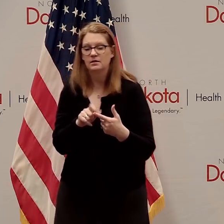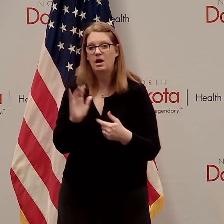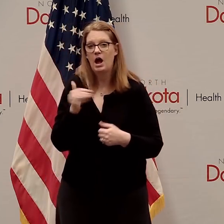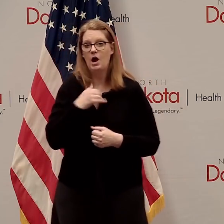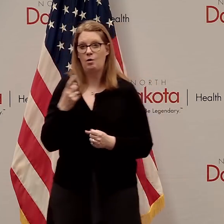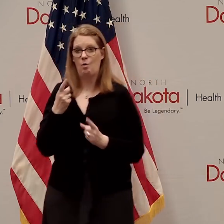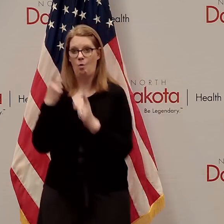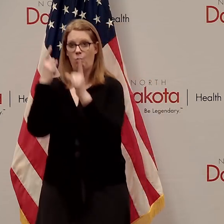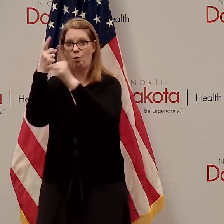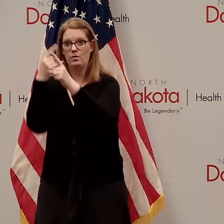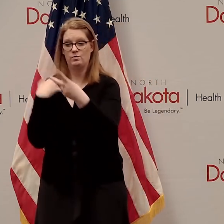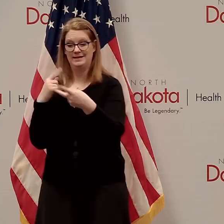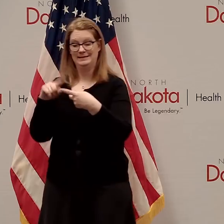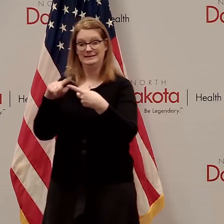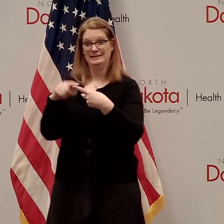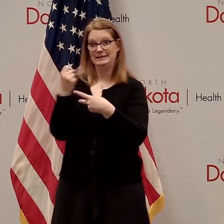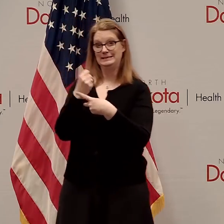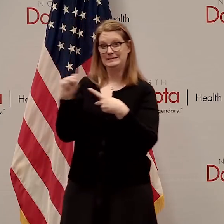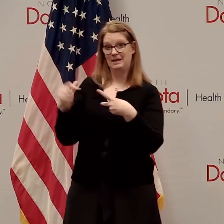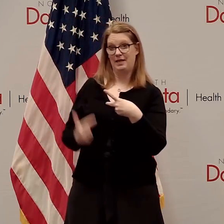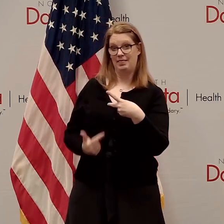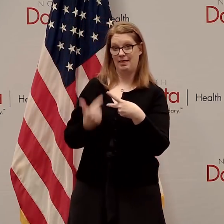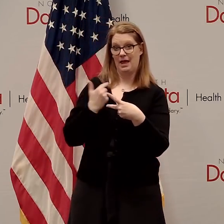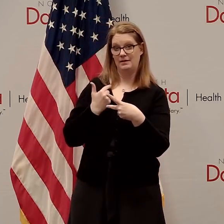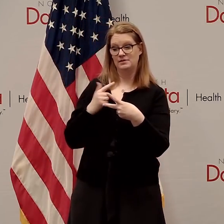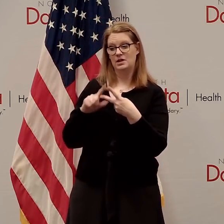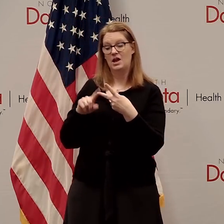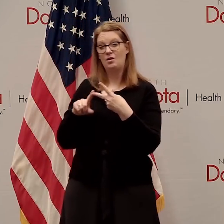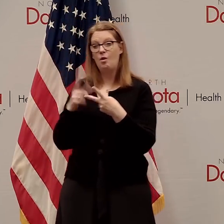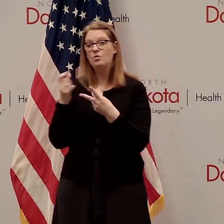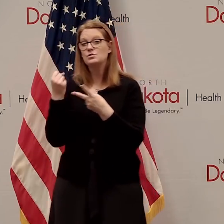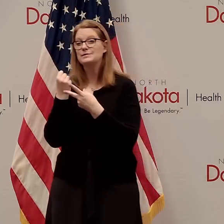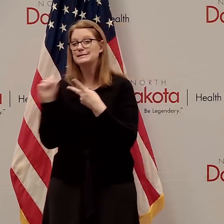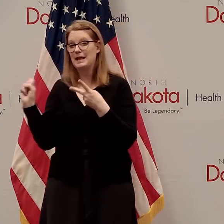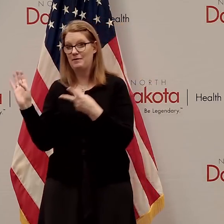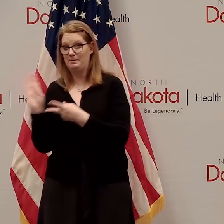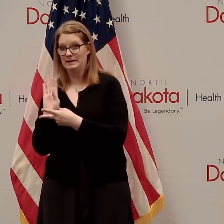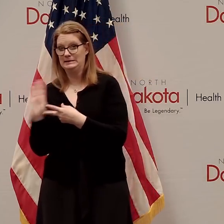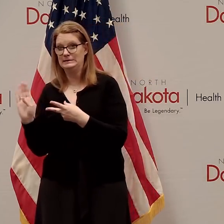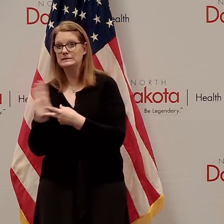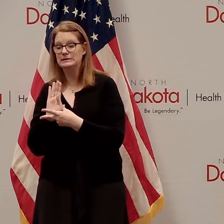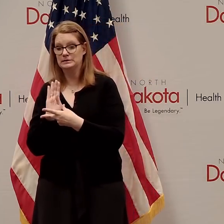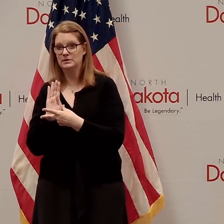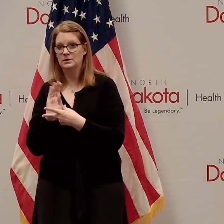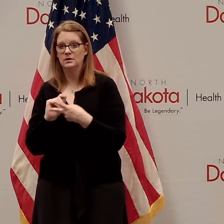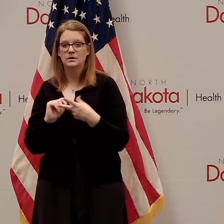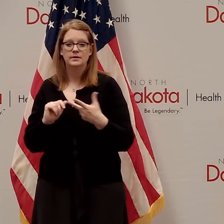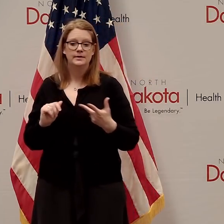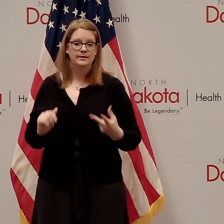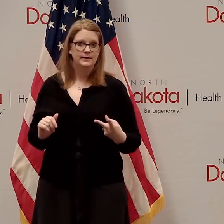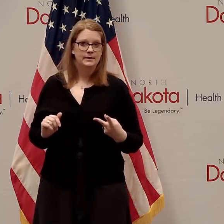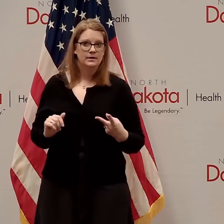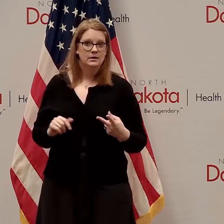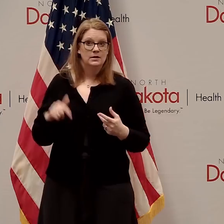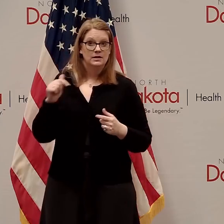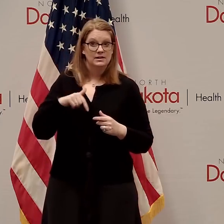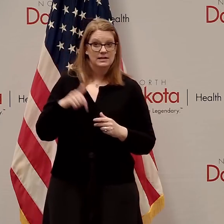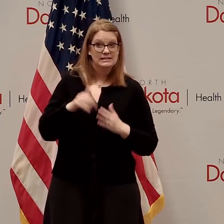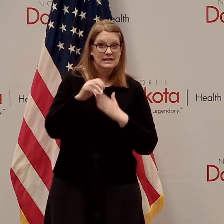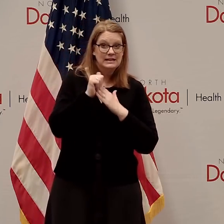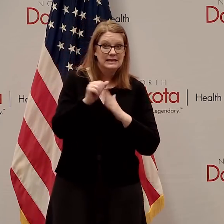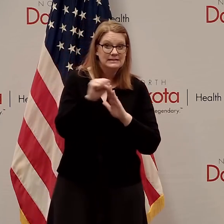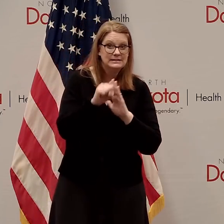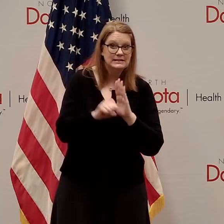not only saving lives, but also saving livelihoods. We're in the business not of either or. When we're leading a state like this, we're